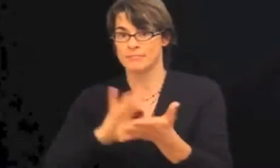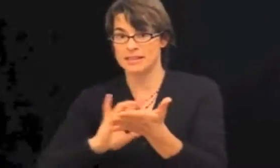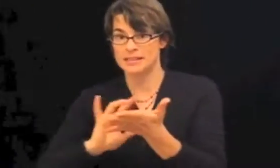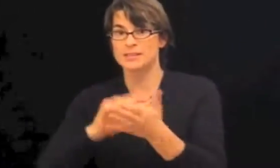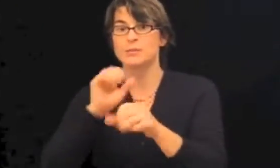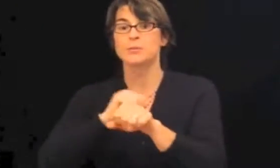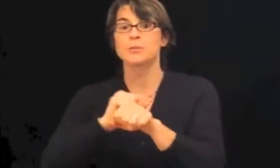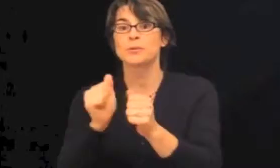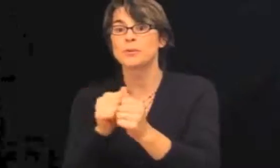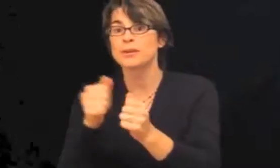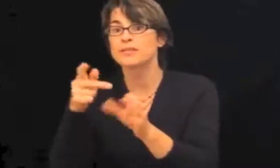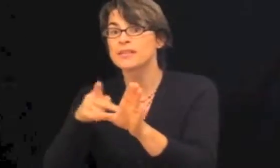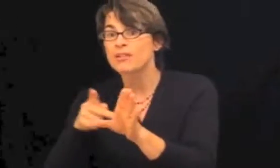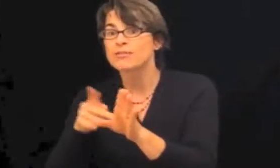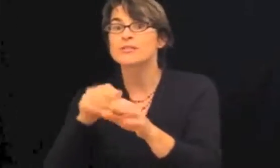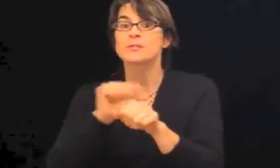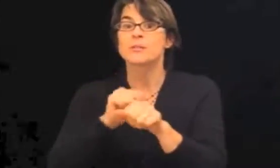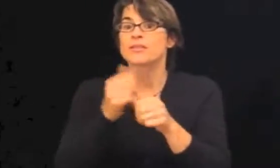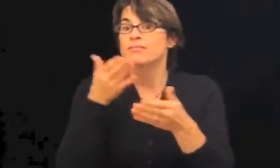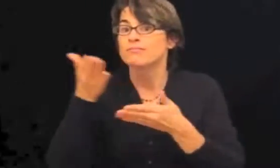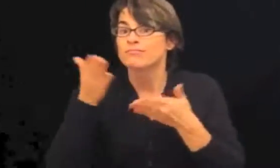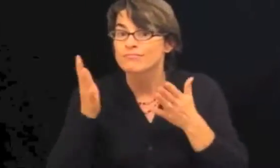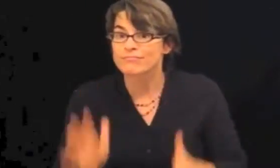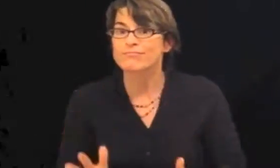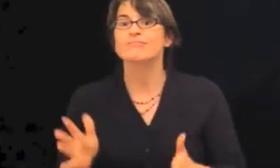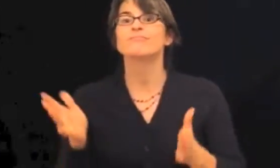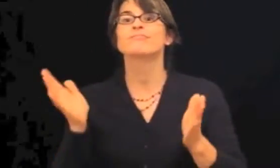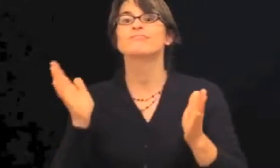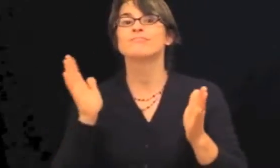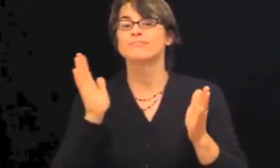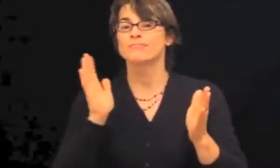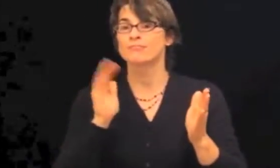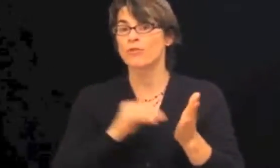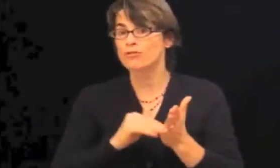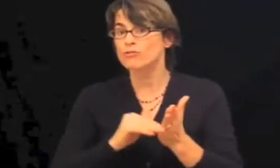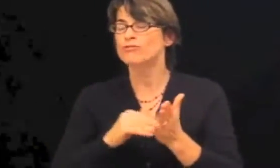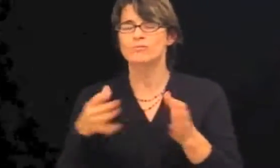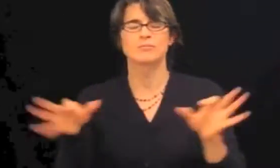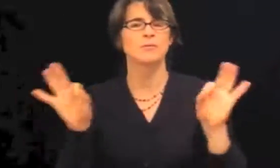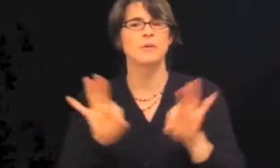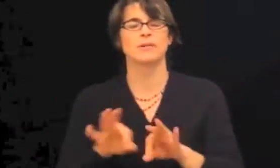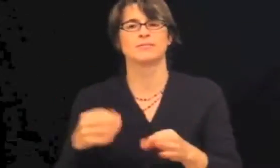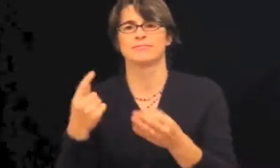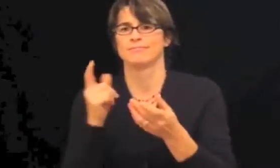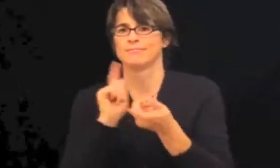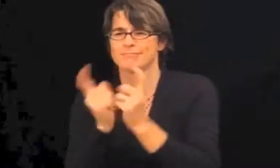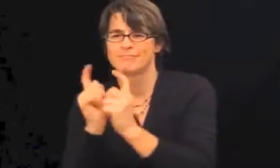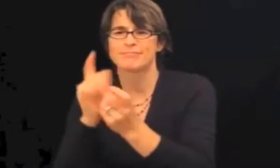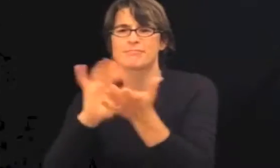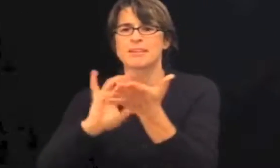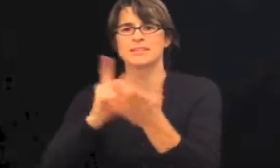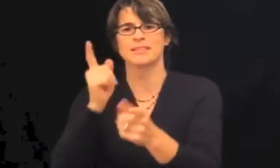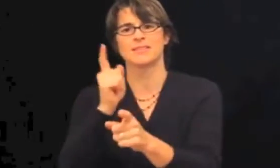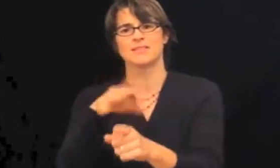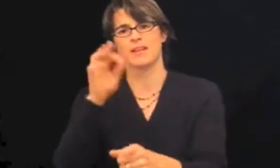But it's important to take the medicine with working with a psychiatrist so that he can